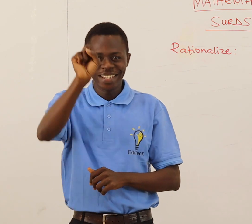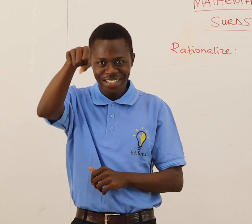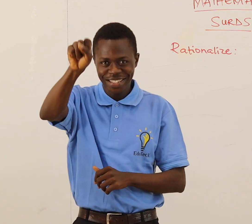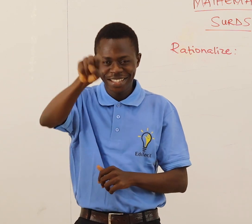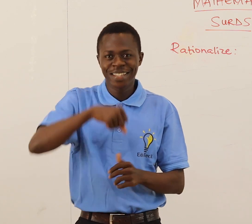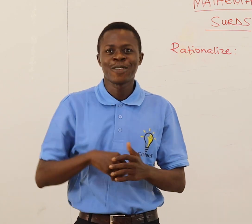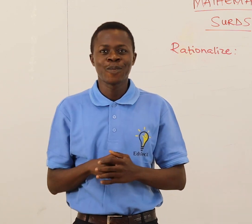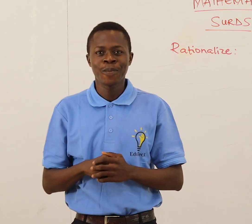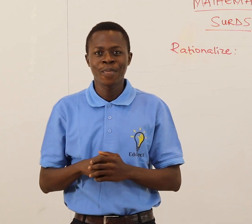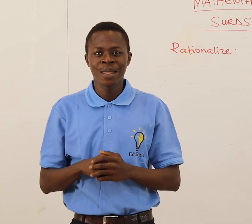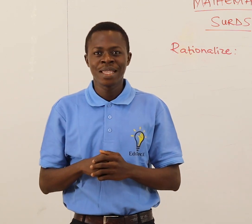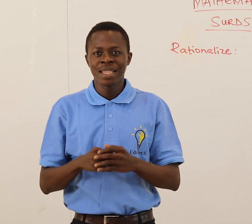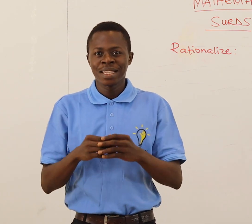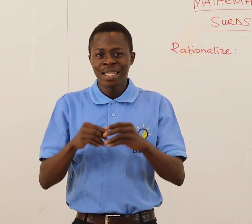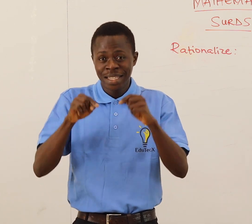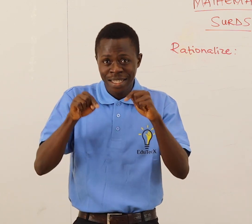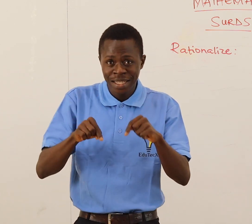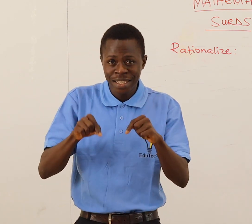just like you can see on the board.